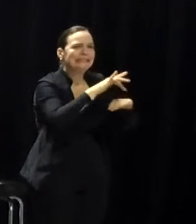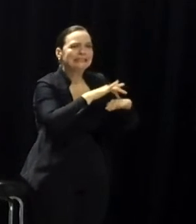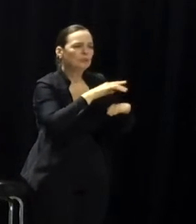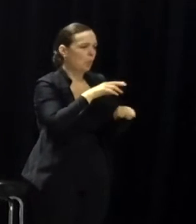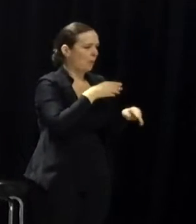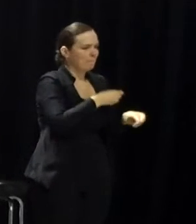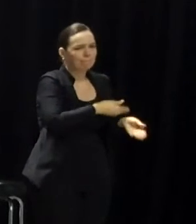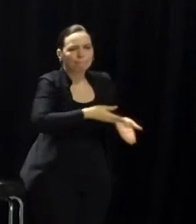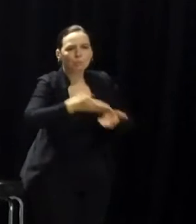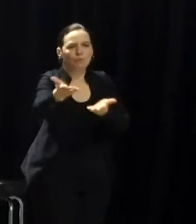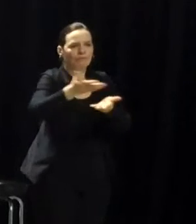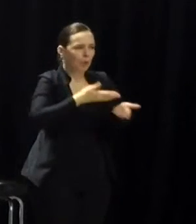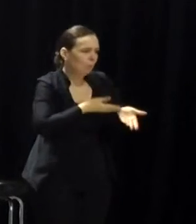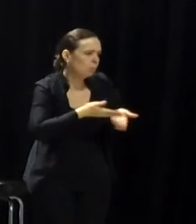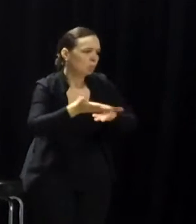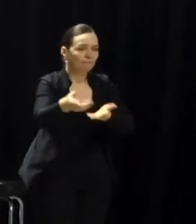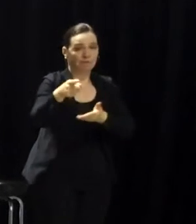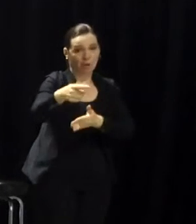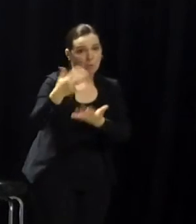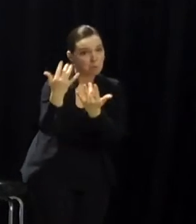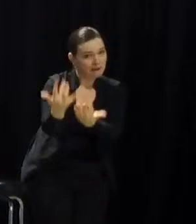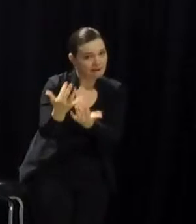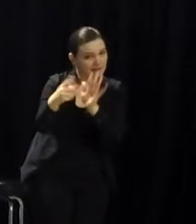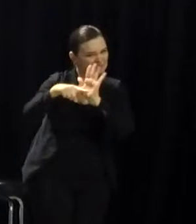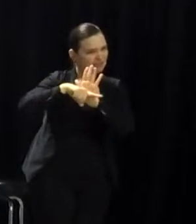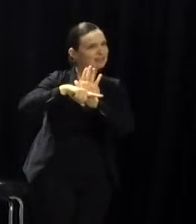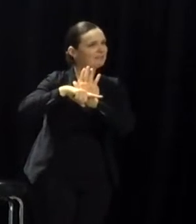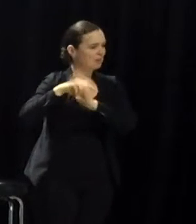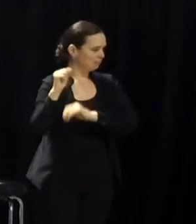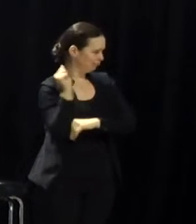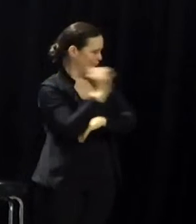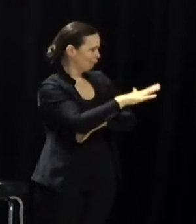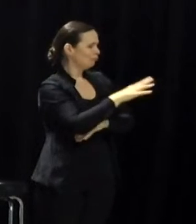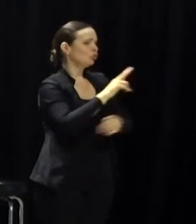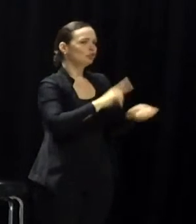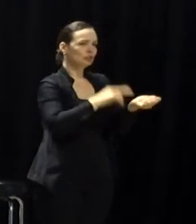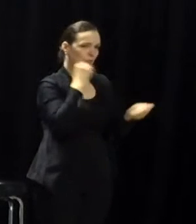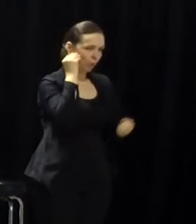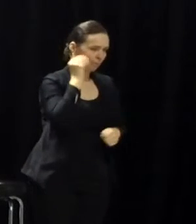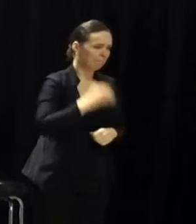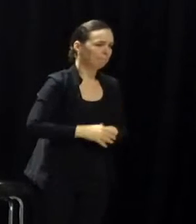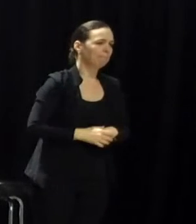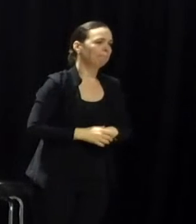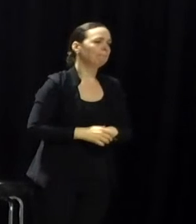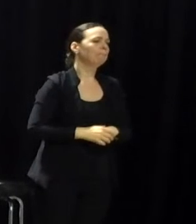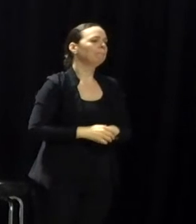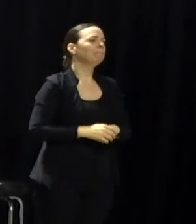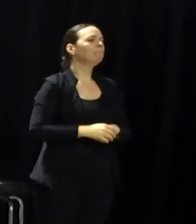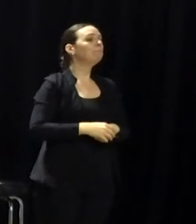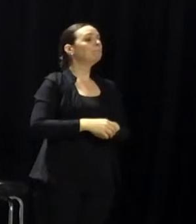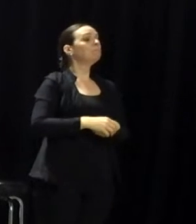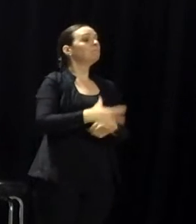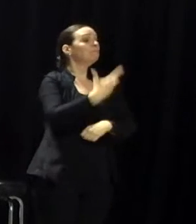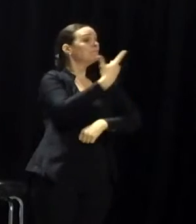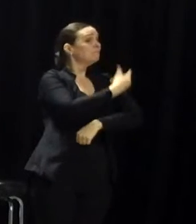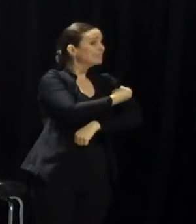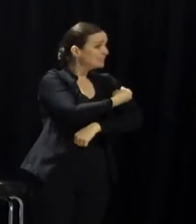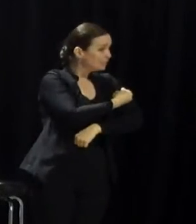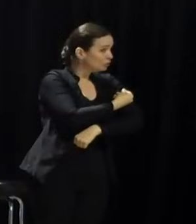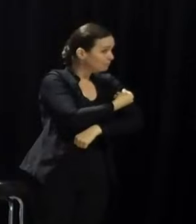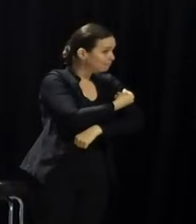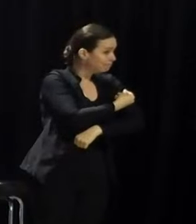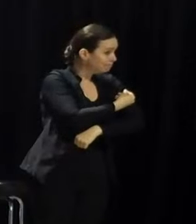other promising note is that the vaccination is getting into the buildings, into the nursing